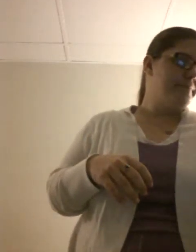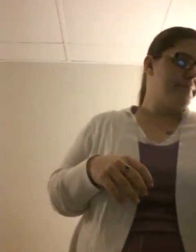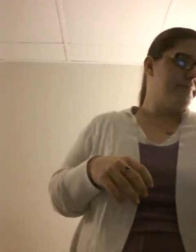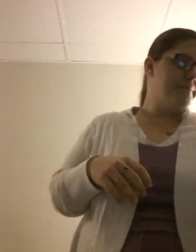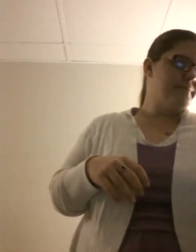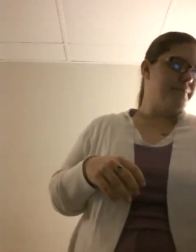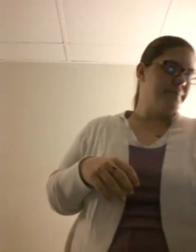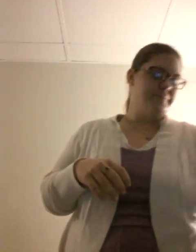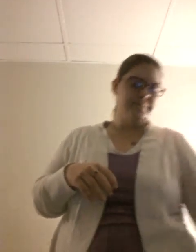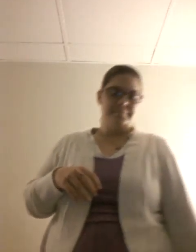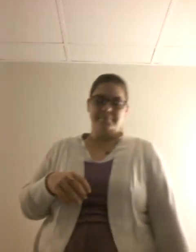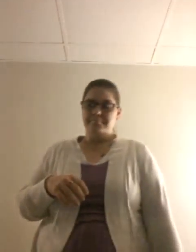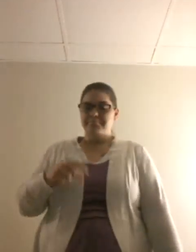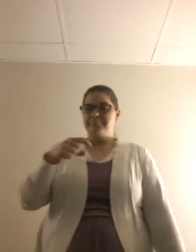draw a picture.